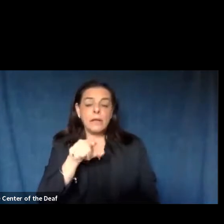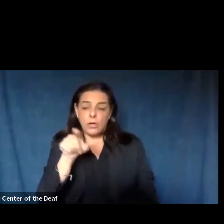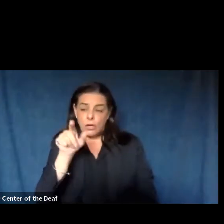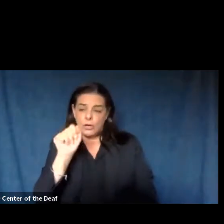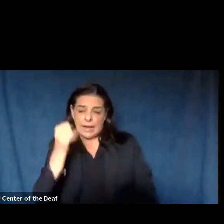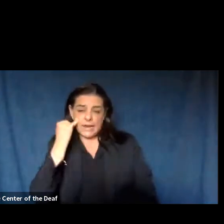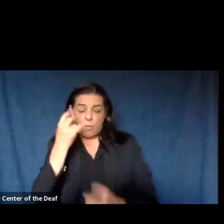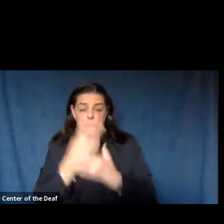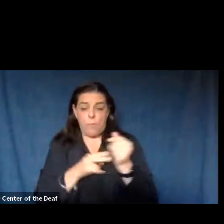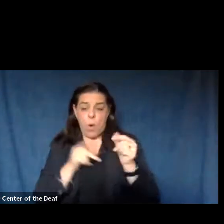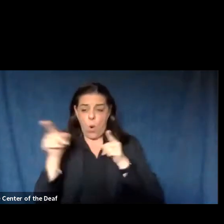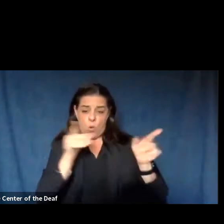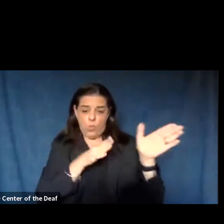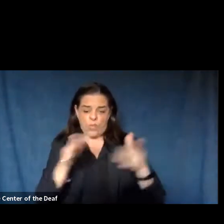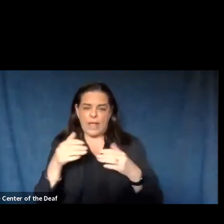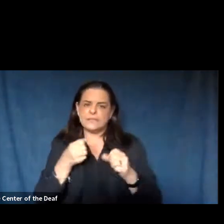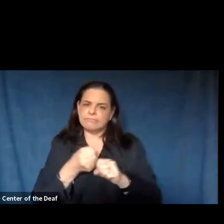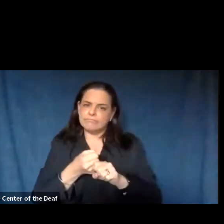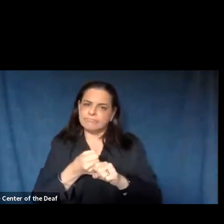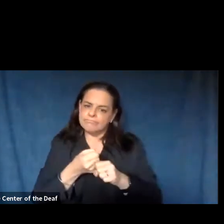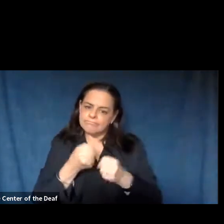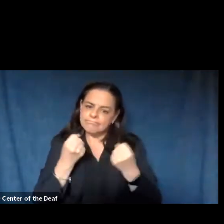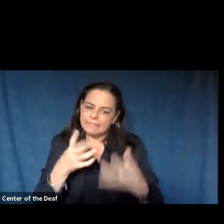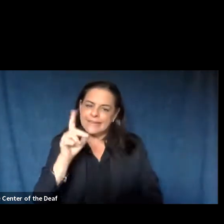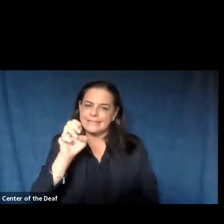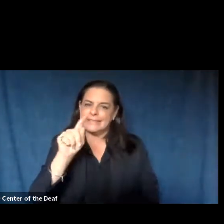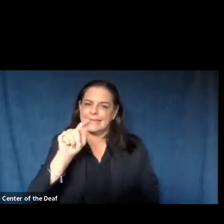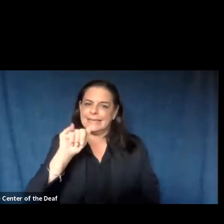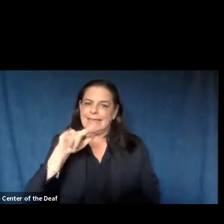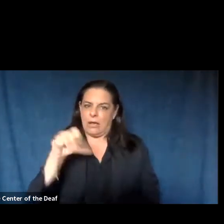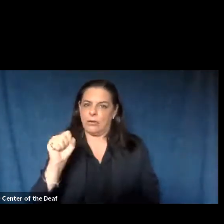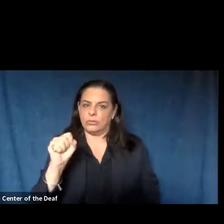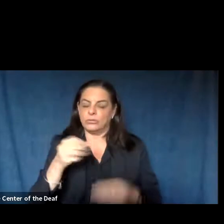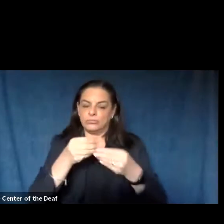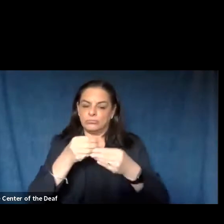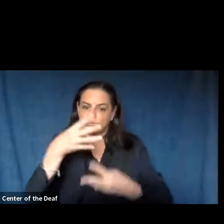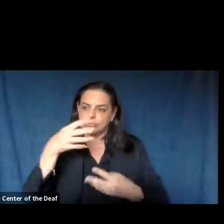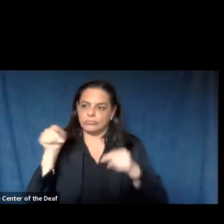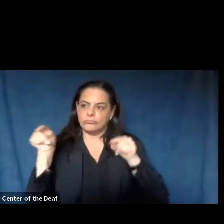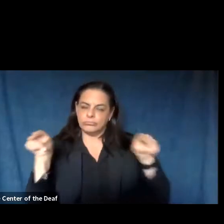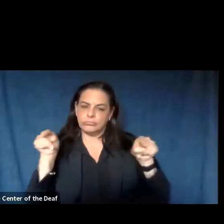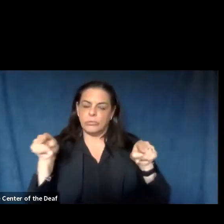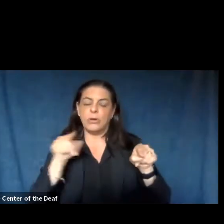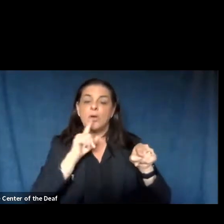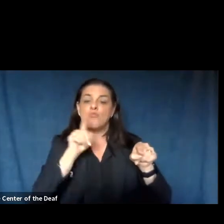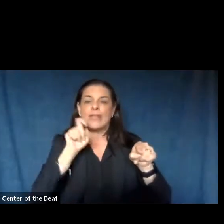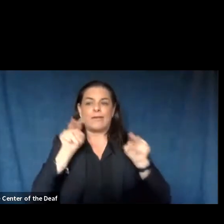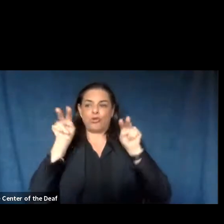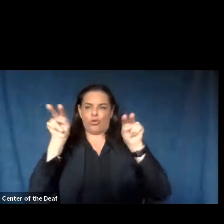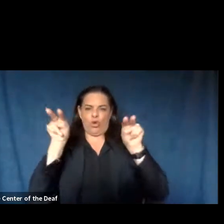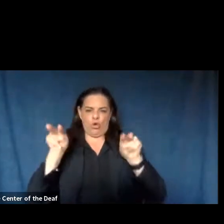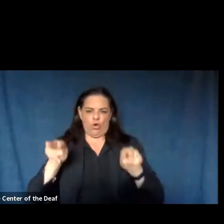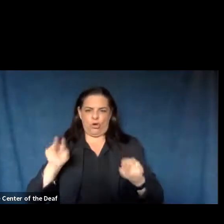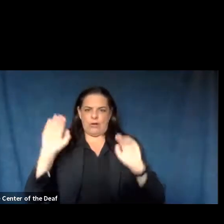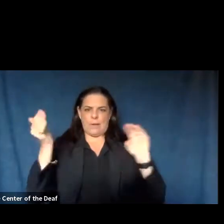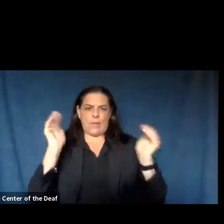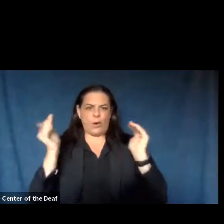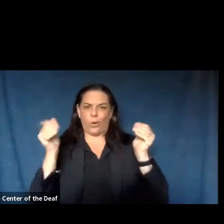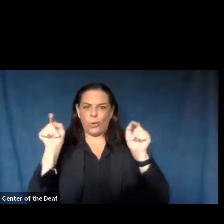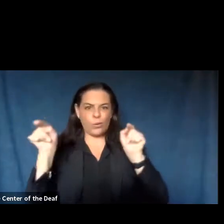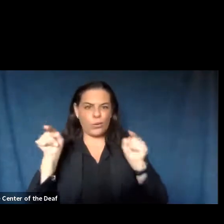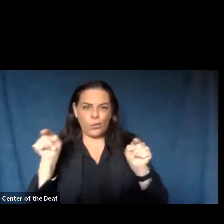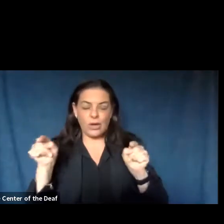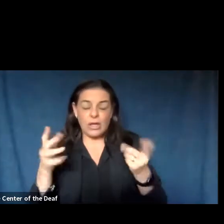detail in them. And so there are some, you really just have to look at those to compare them. And